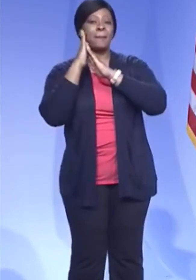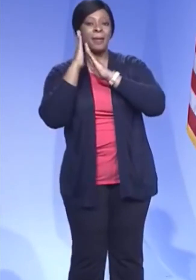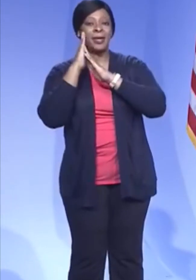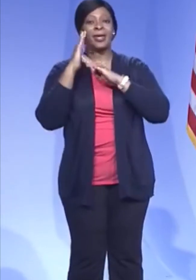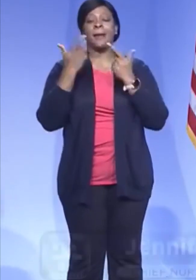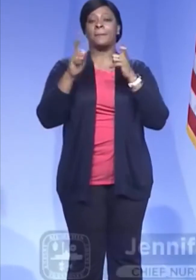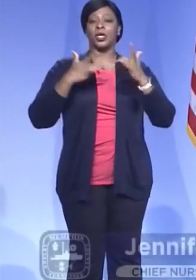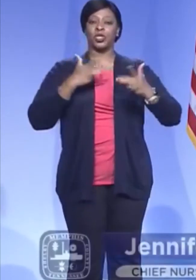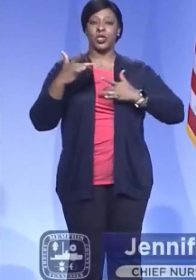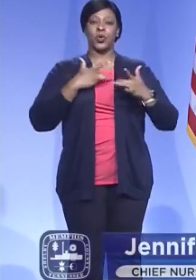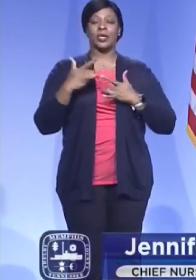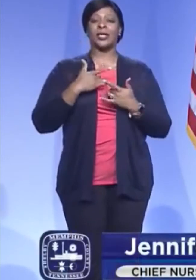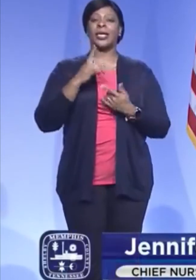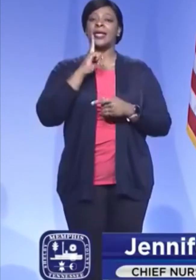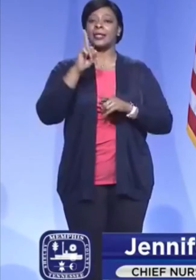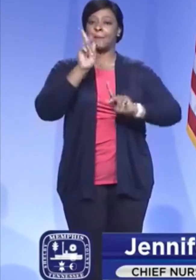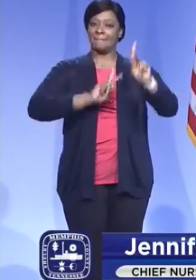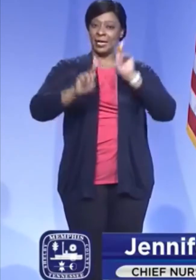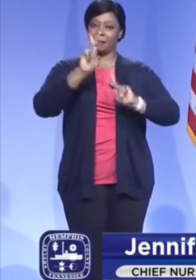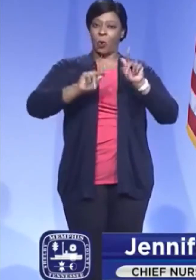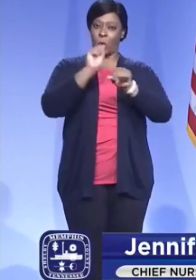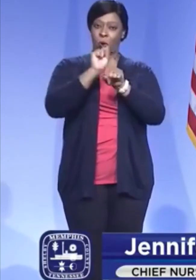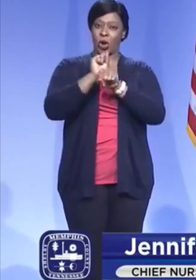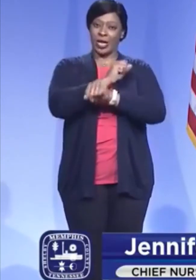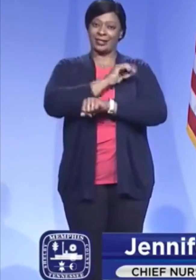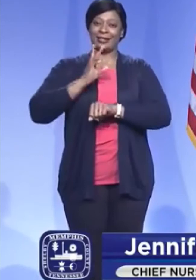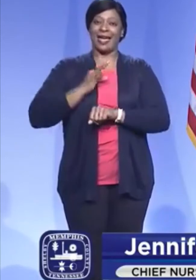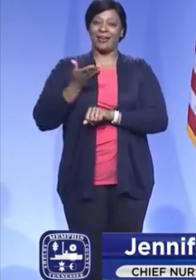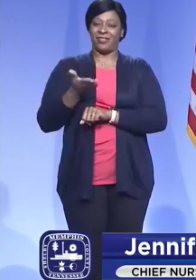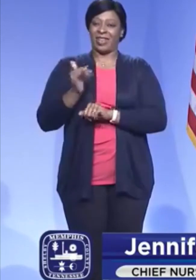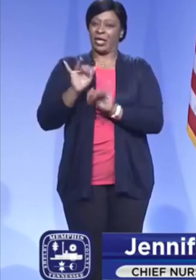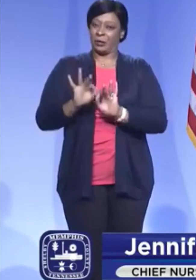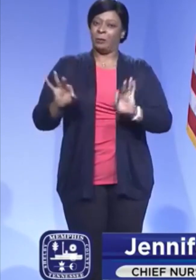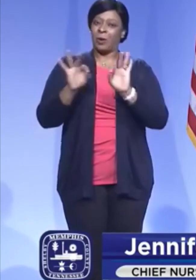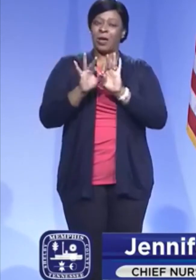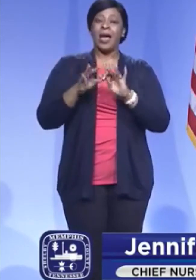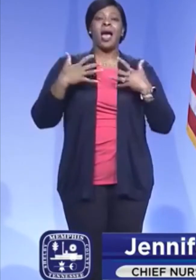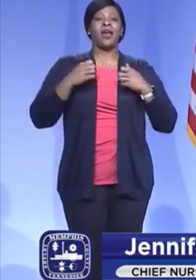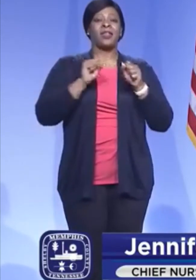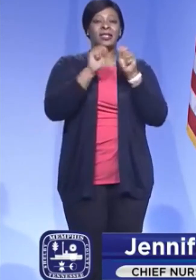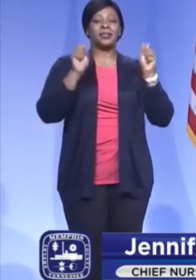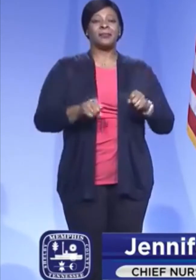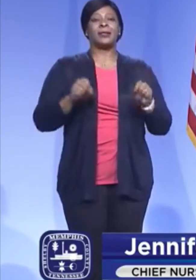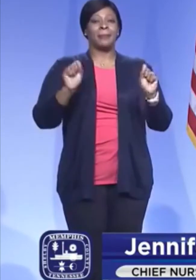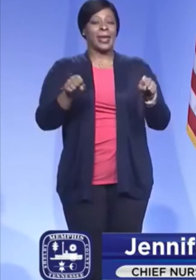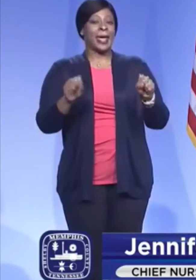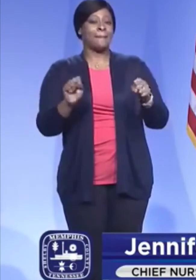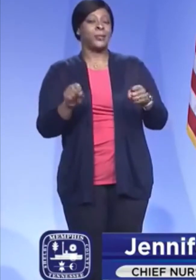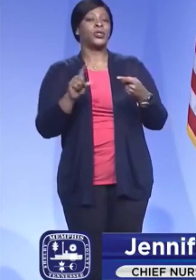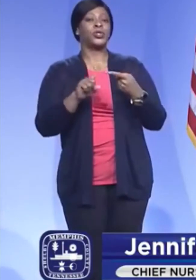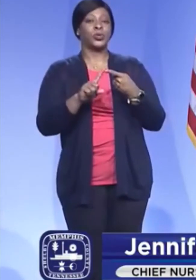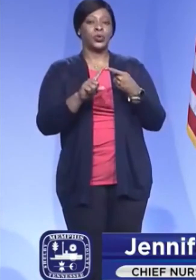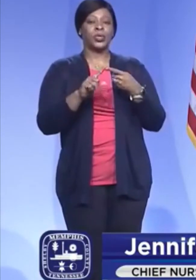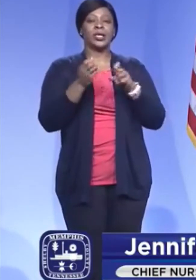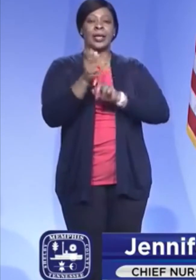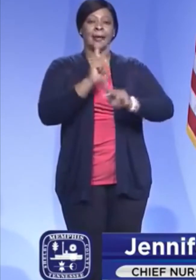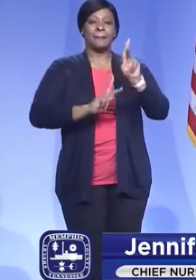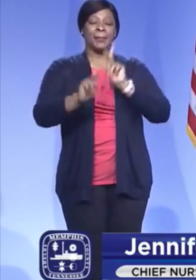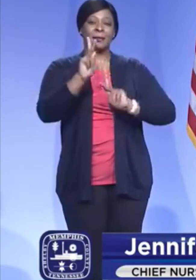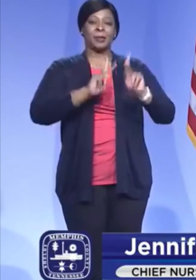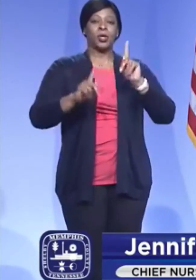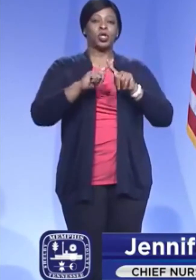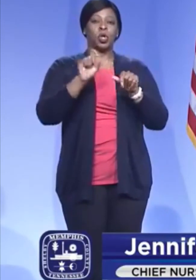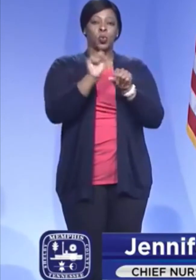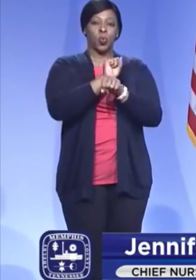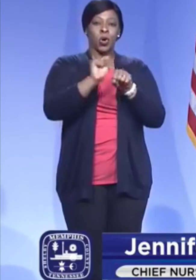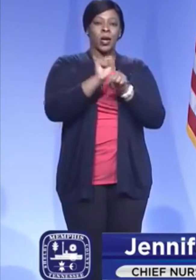biggest concern is manpower. Even though I think some of our health systems have been able to get people to work,